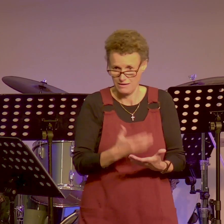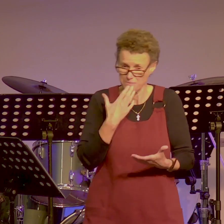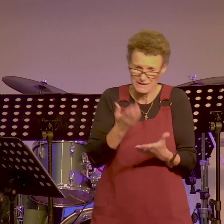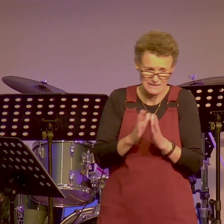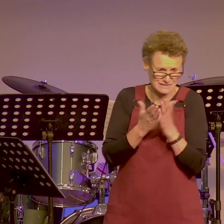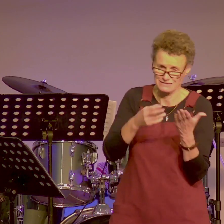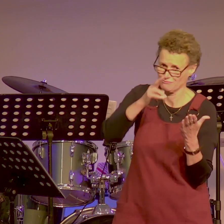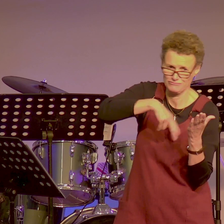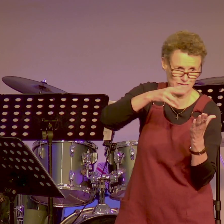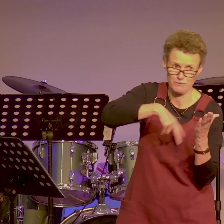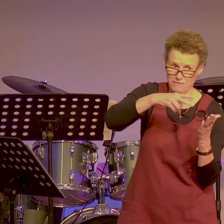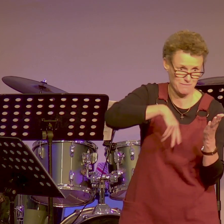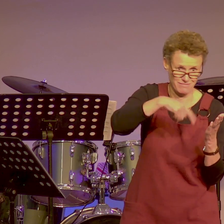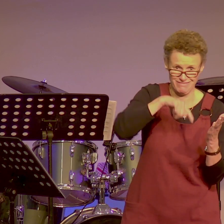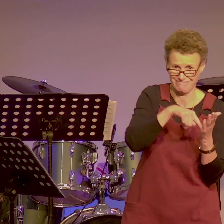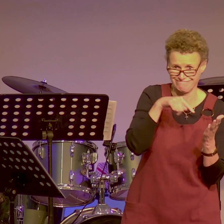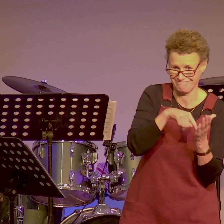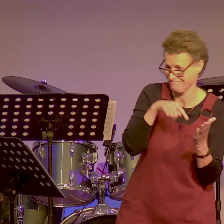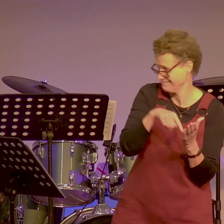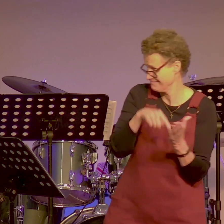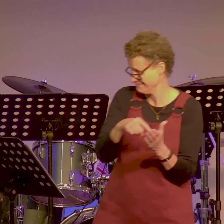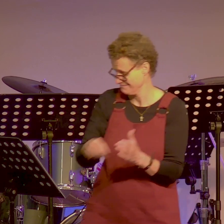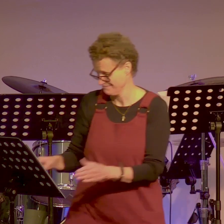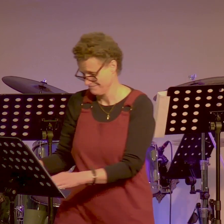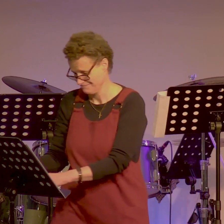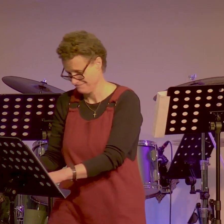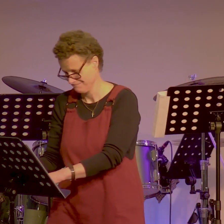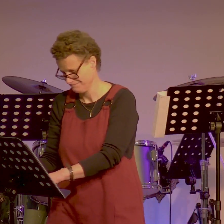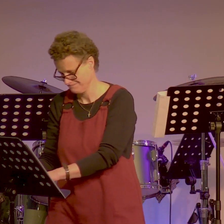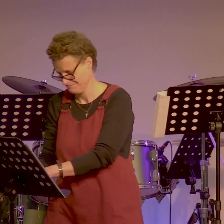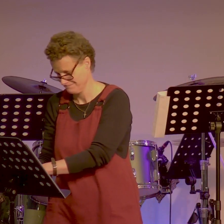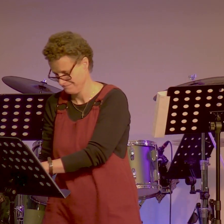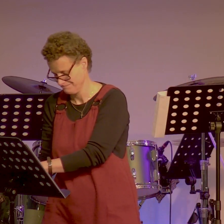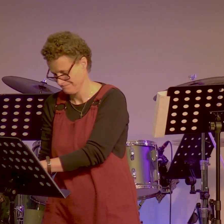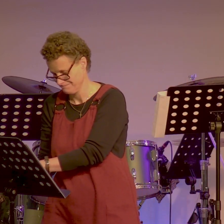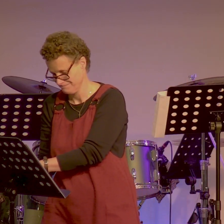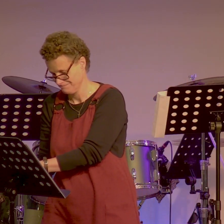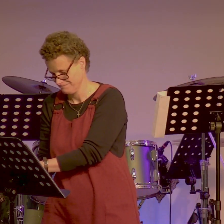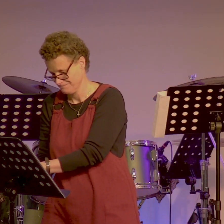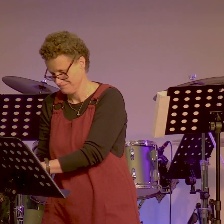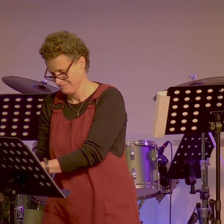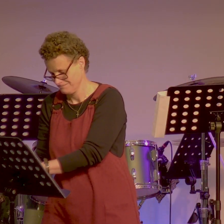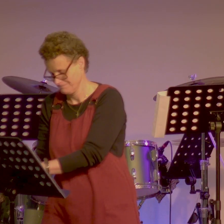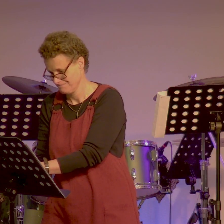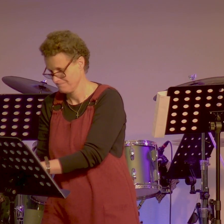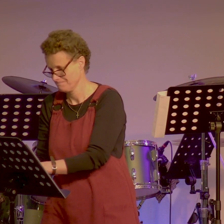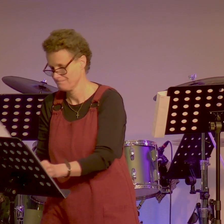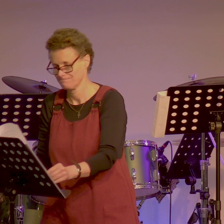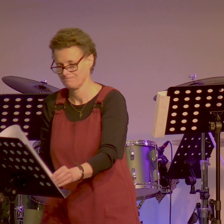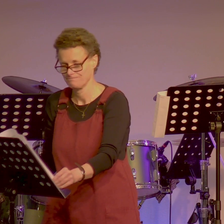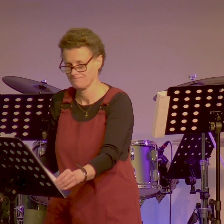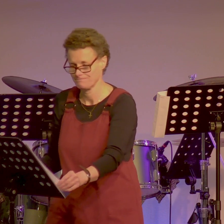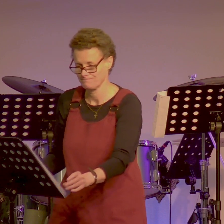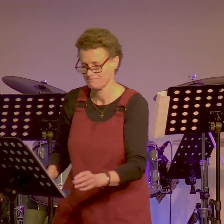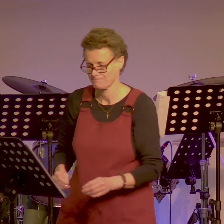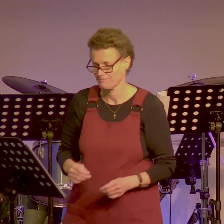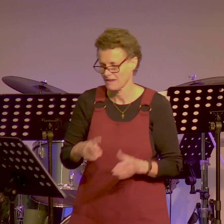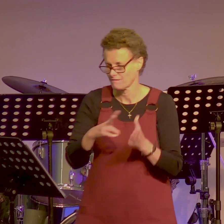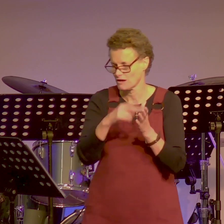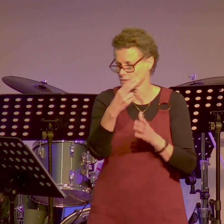trust God. We've all got doubts. But I would tell you, read through your Bible. Because the stories are there.